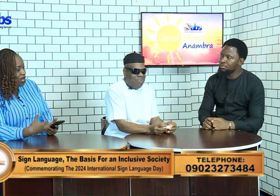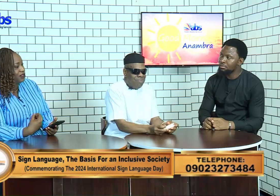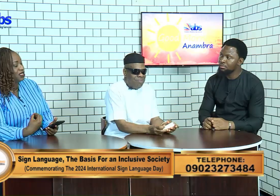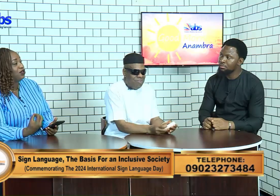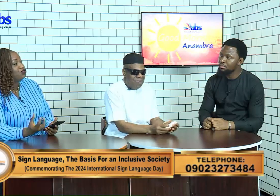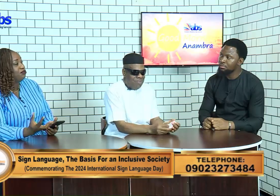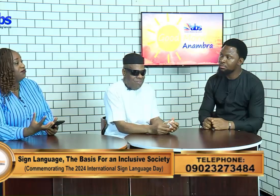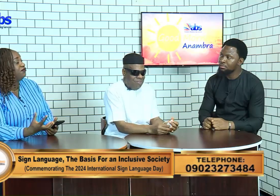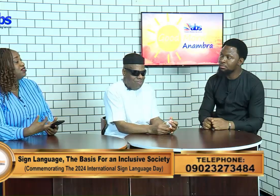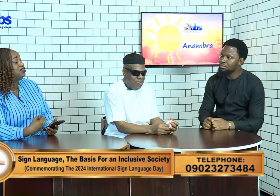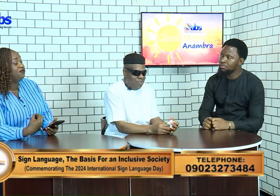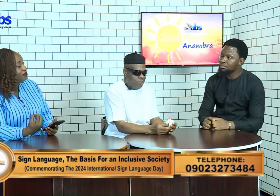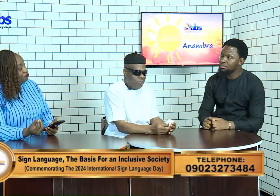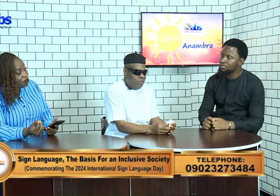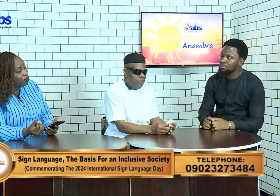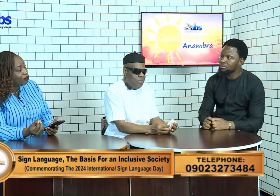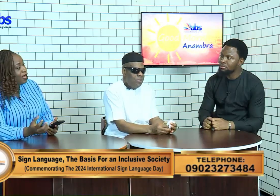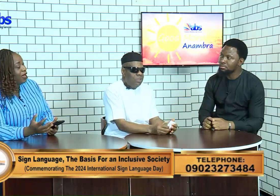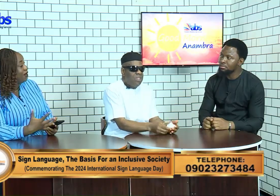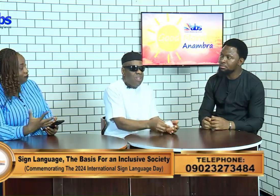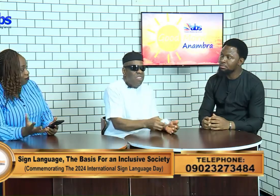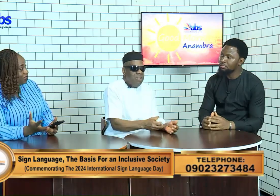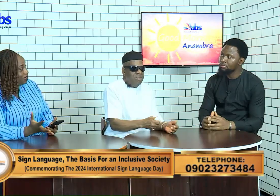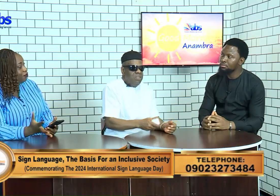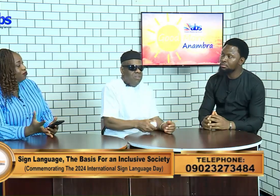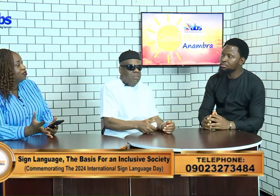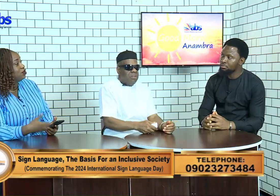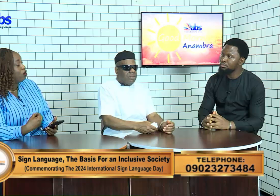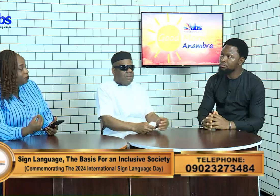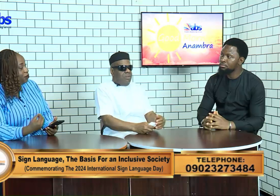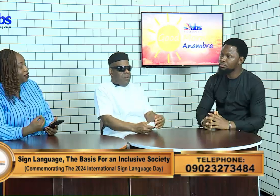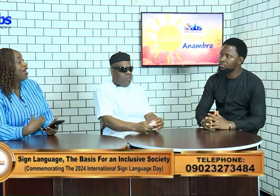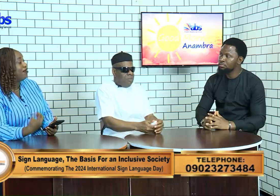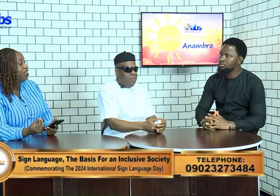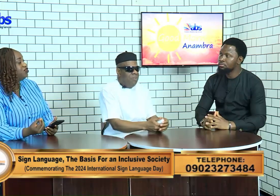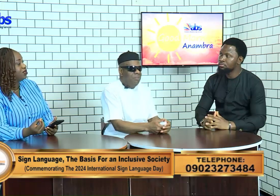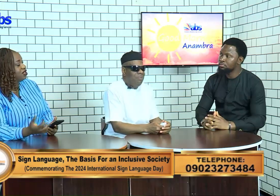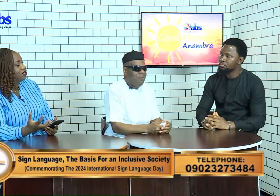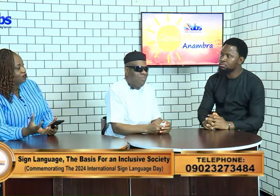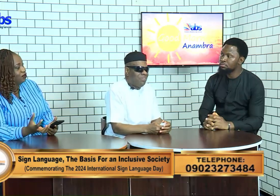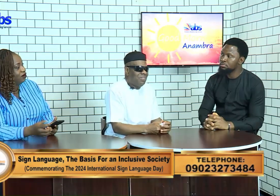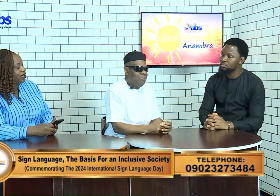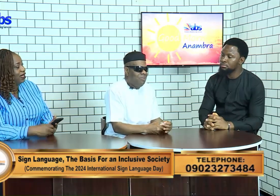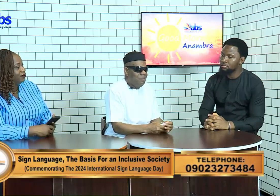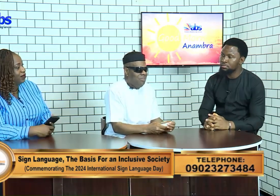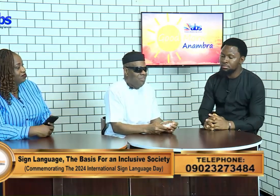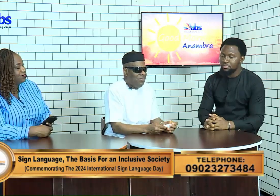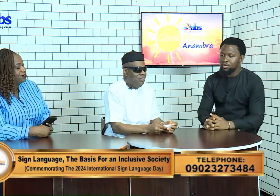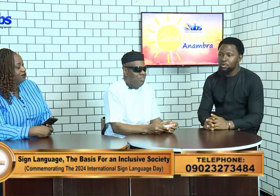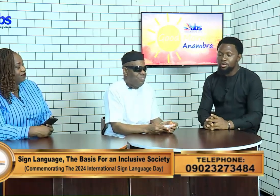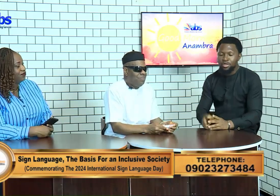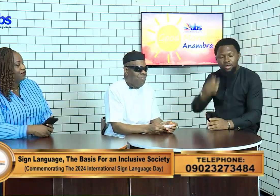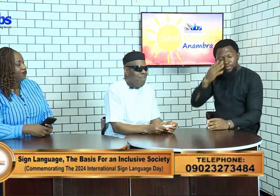also how is it going to benefit different people apart from the deaf community, other people that have interest to learn the